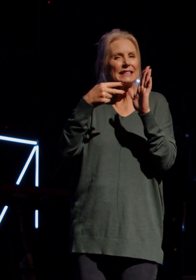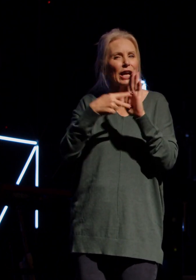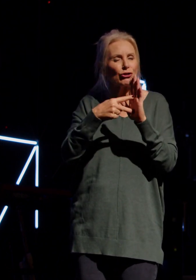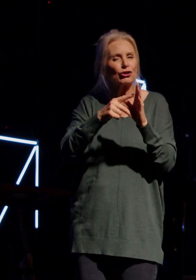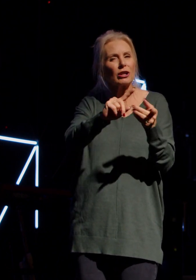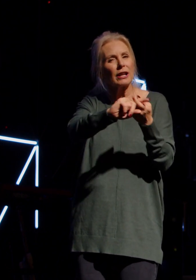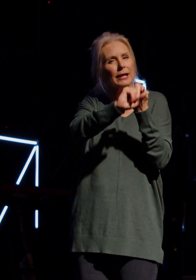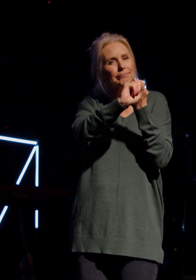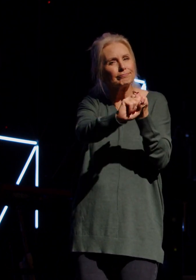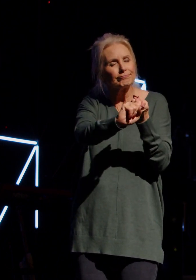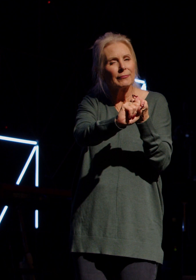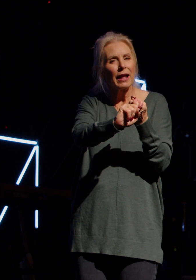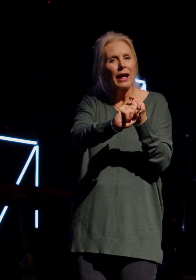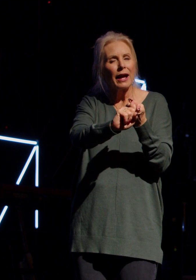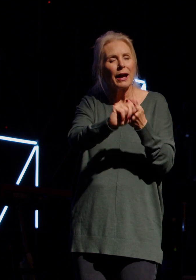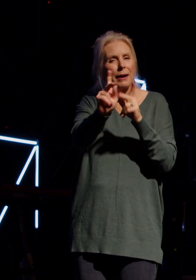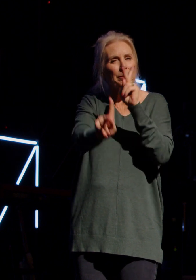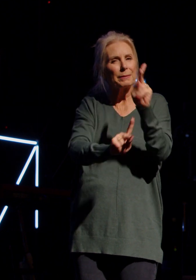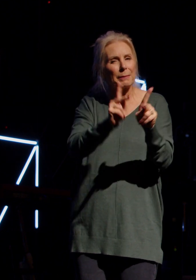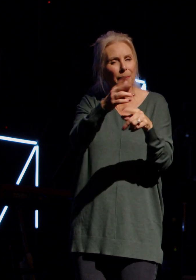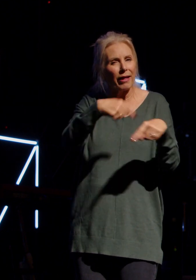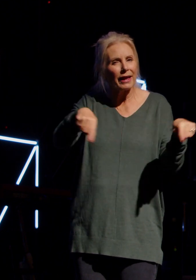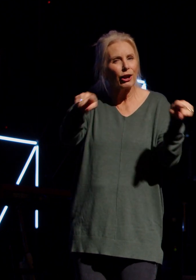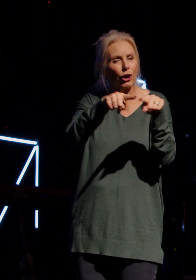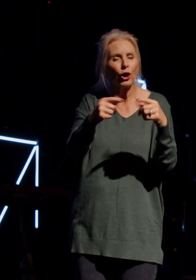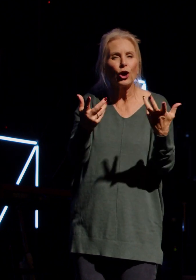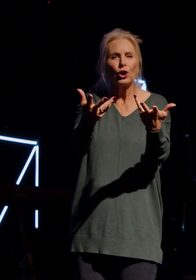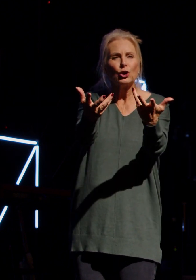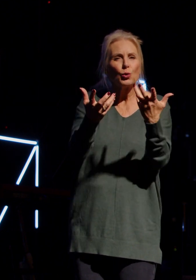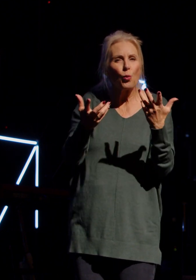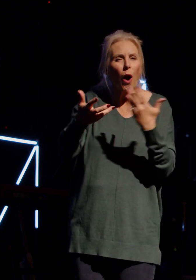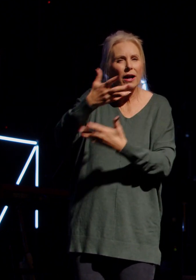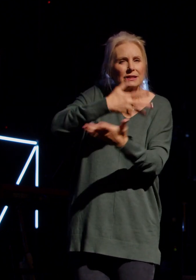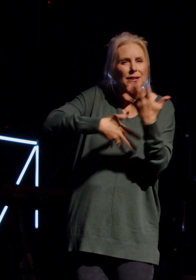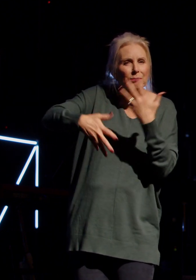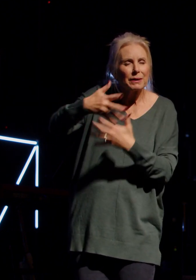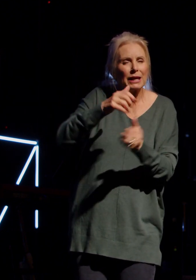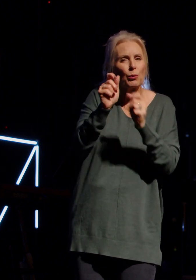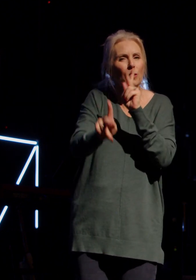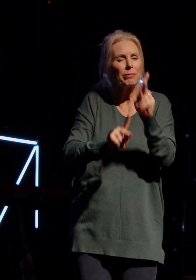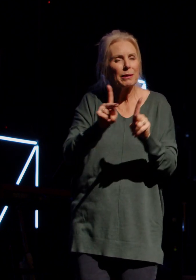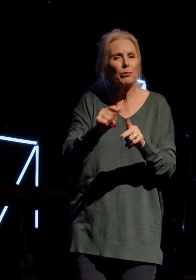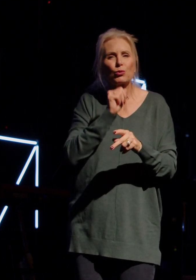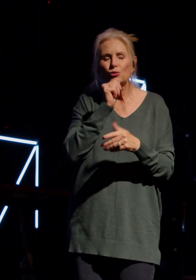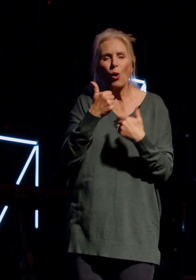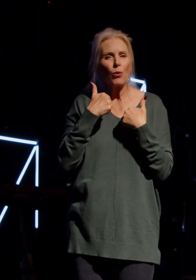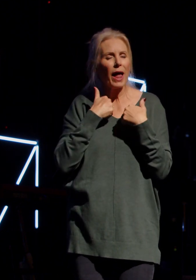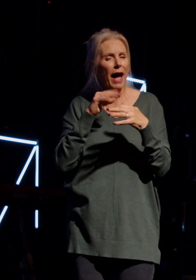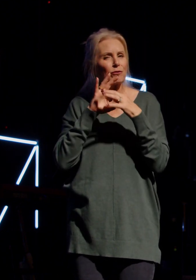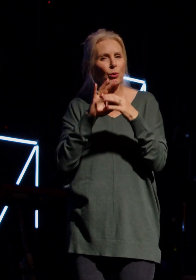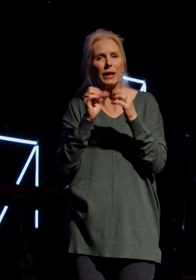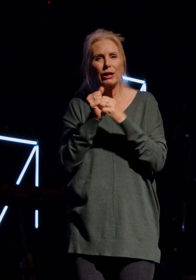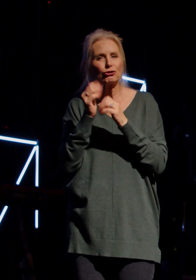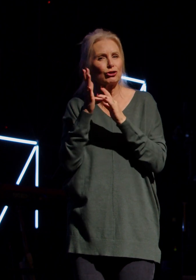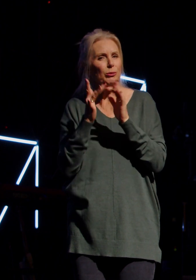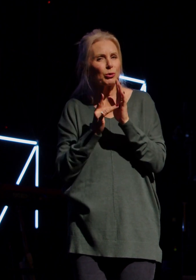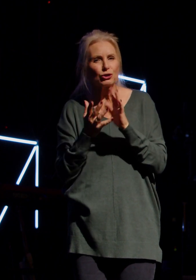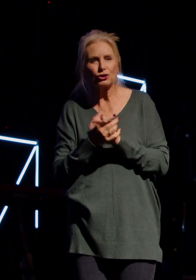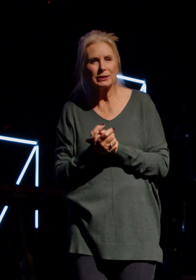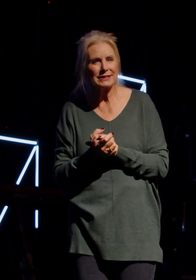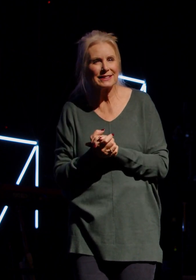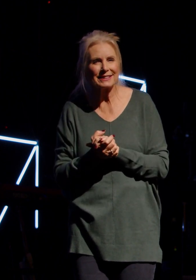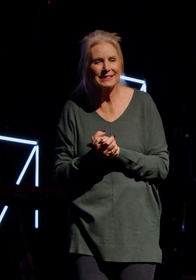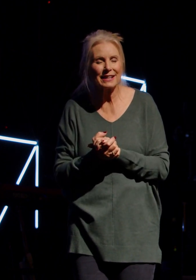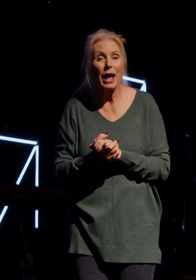that followers of Jesus want to be around people who do not have a relationship with Jesus. Why? Well,